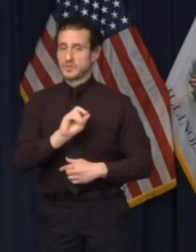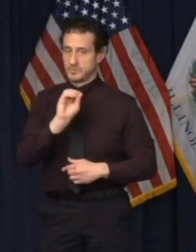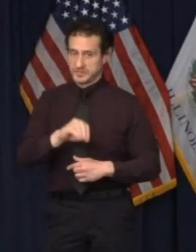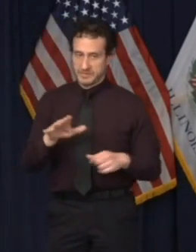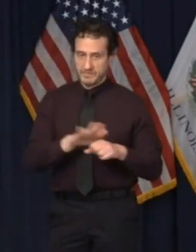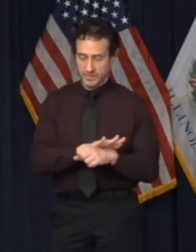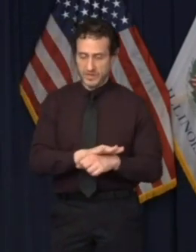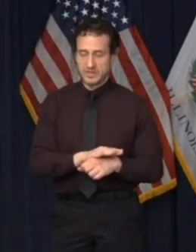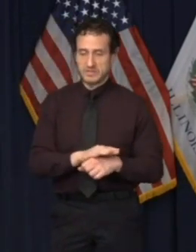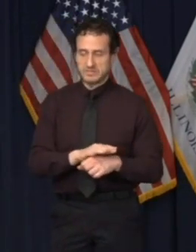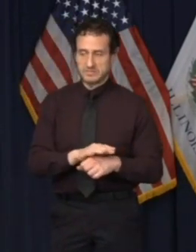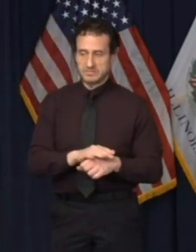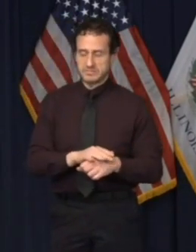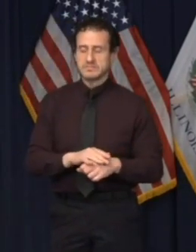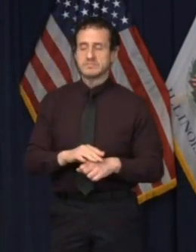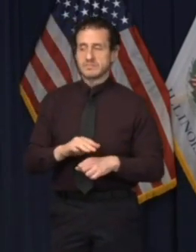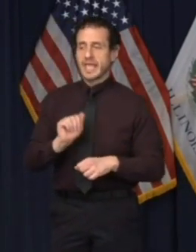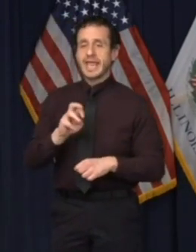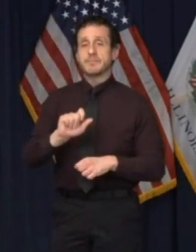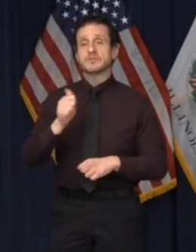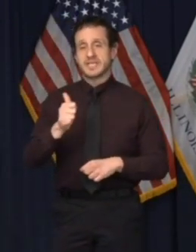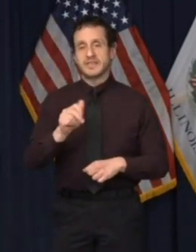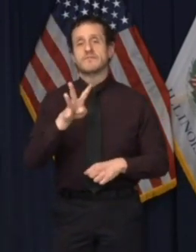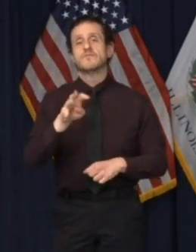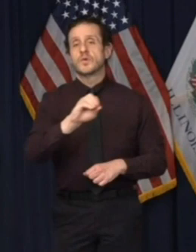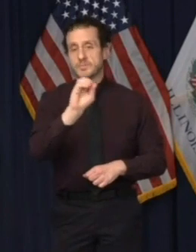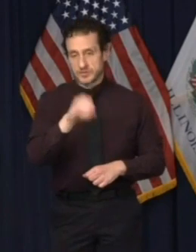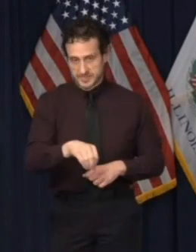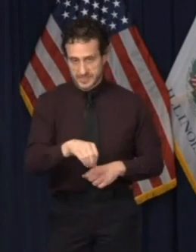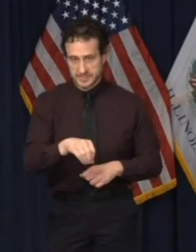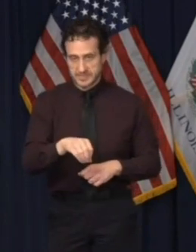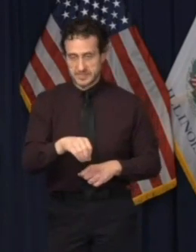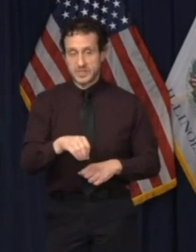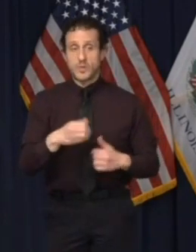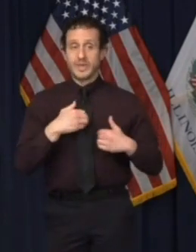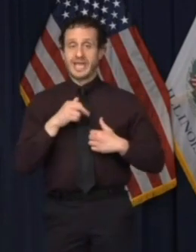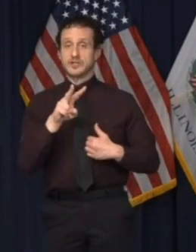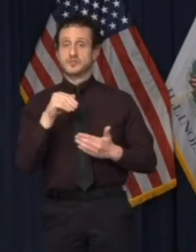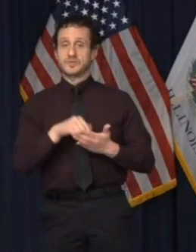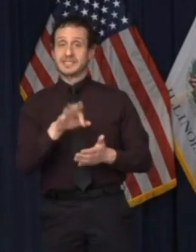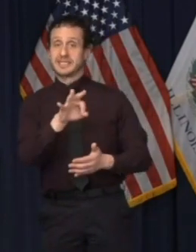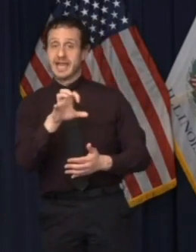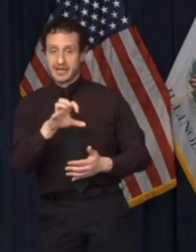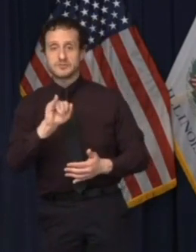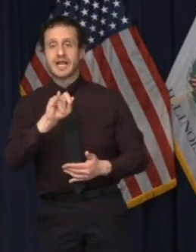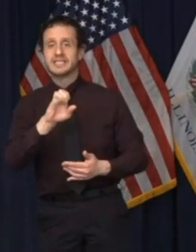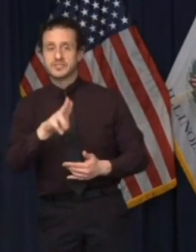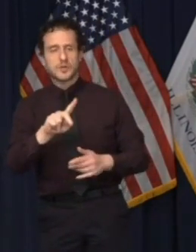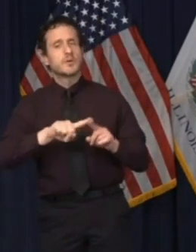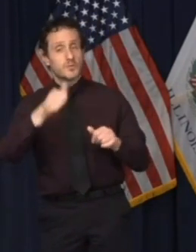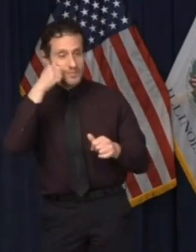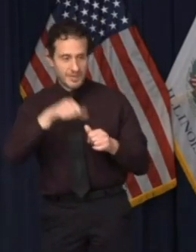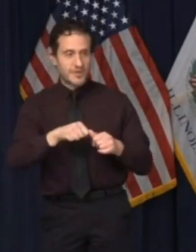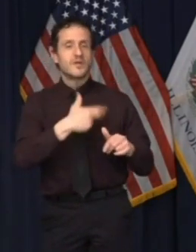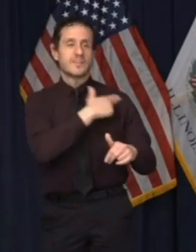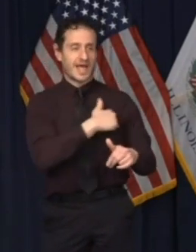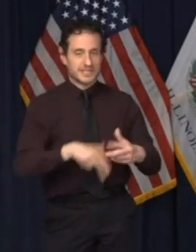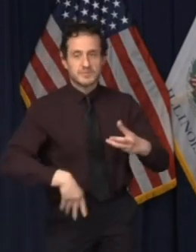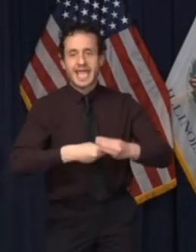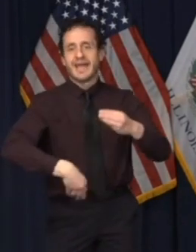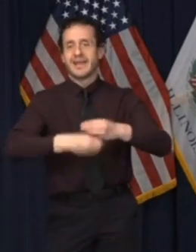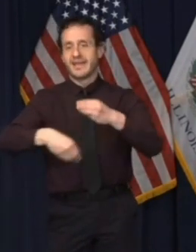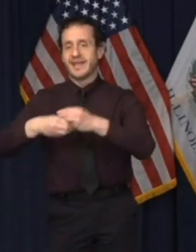was 40% of 2,900 ICU beds. Remember, our institutions have worked